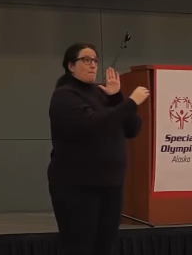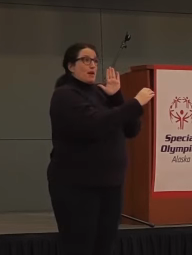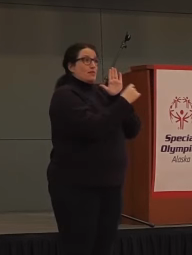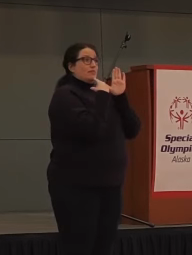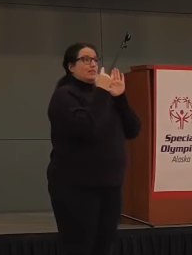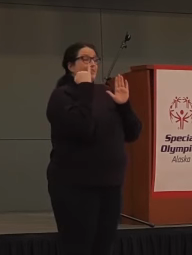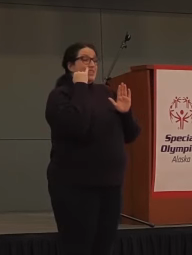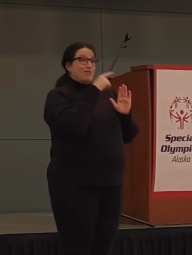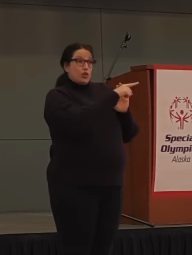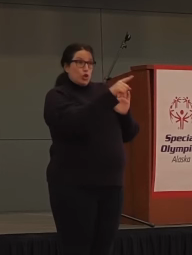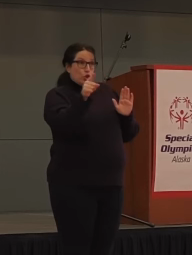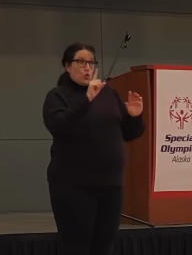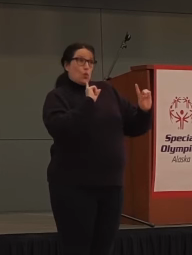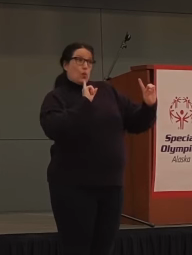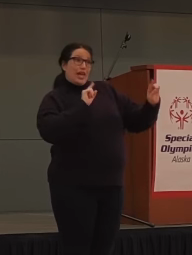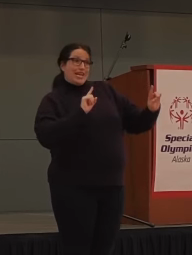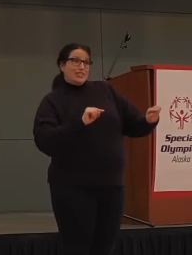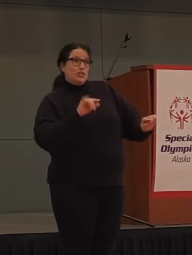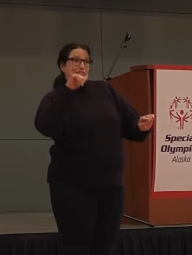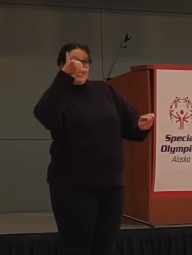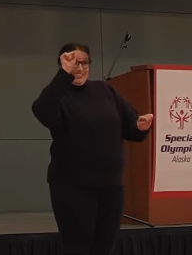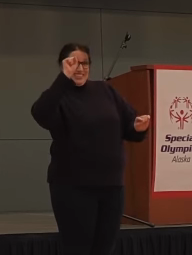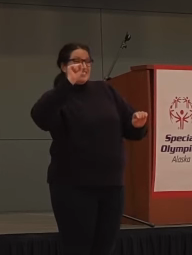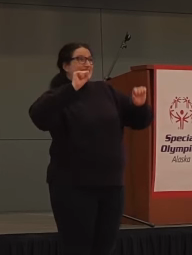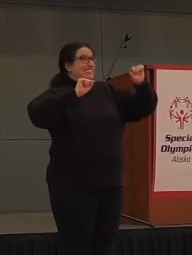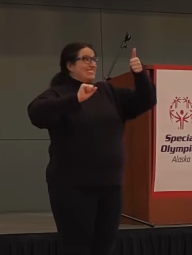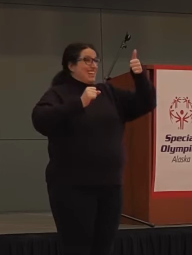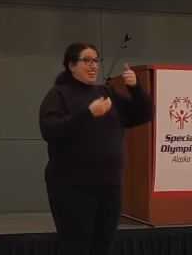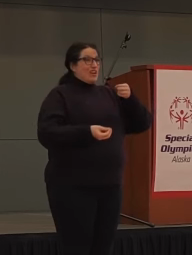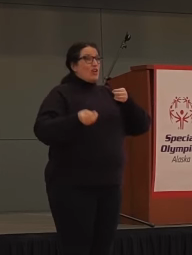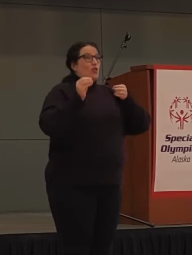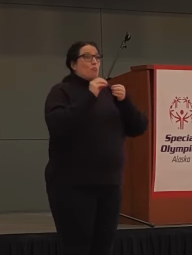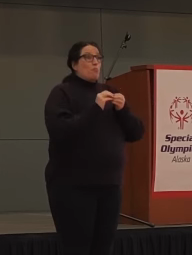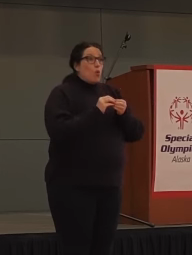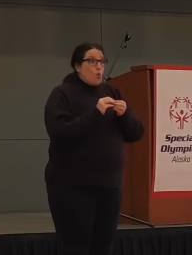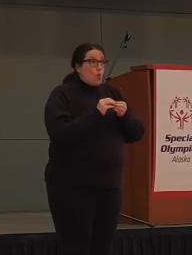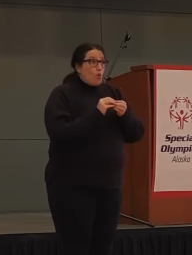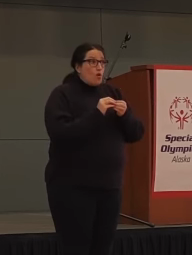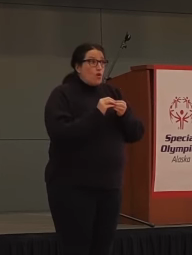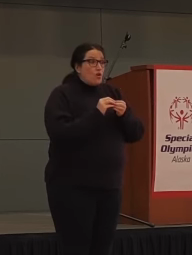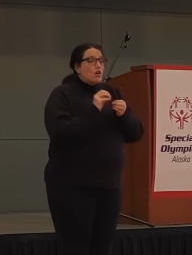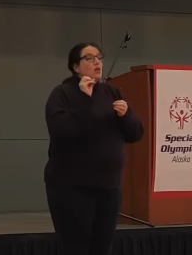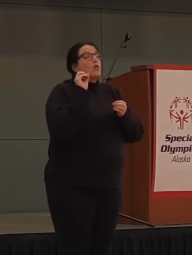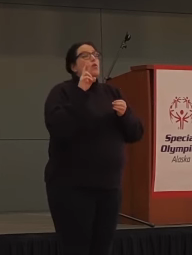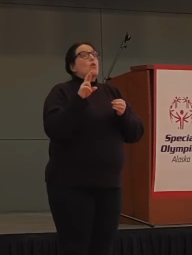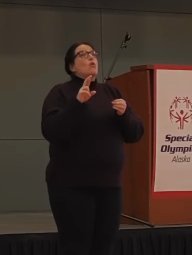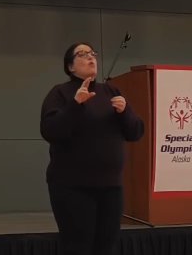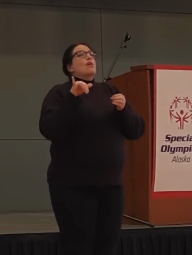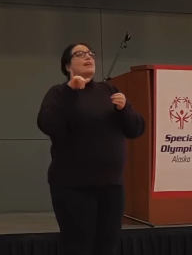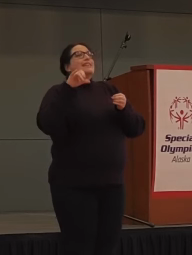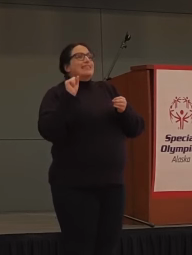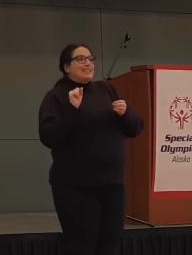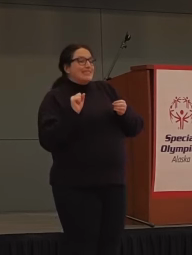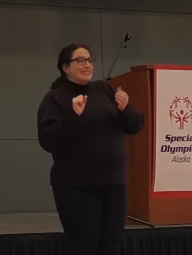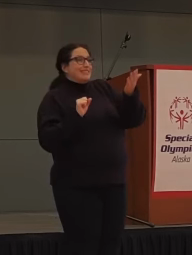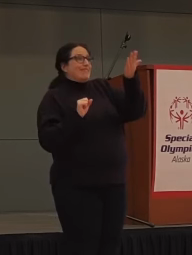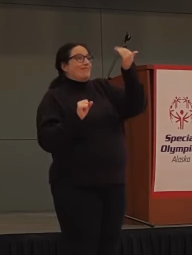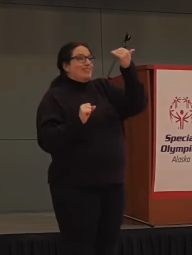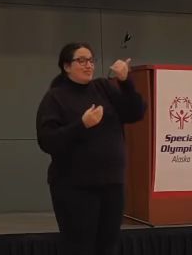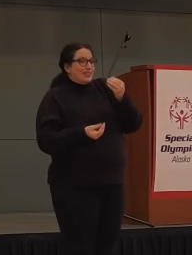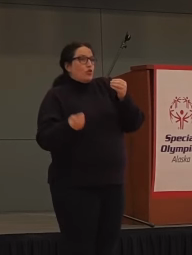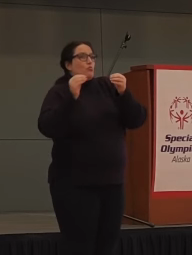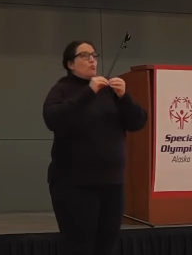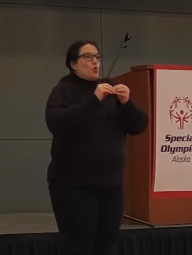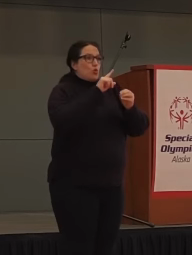yes to 10 or more questions, or yes to 15 or more